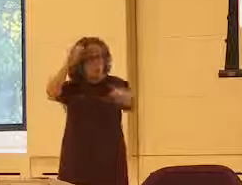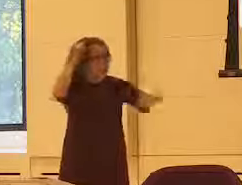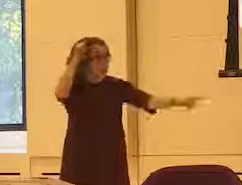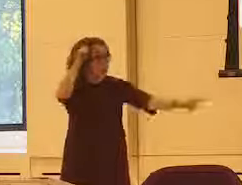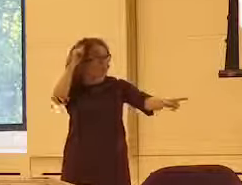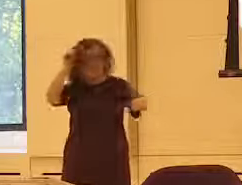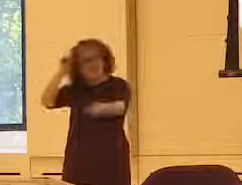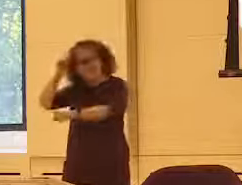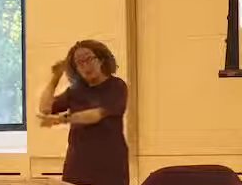that?